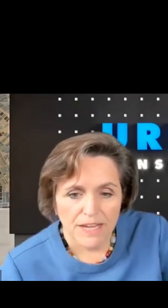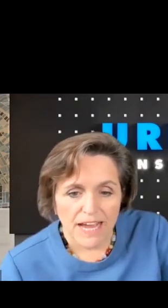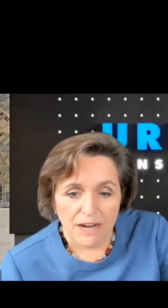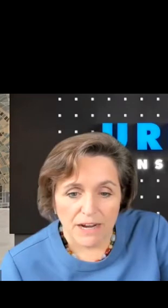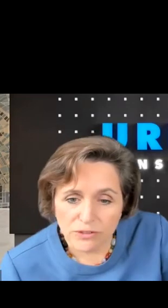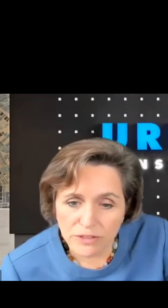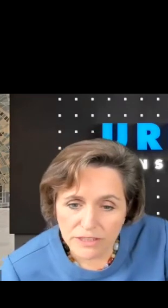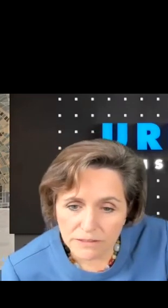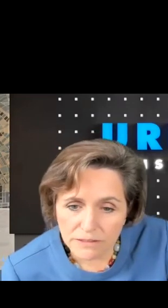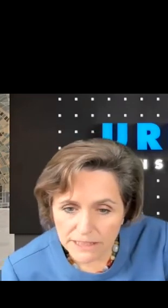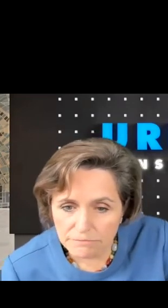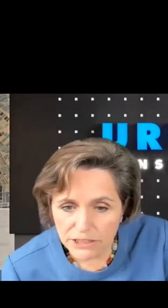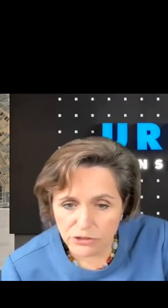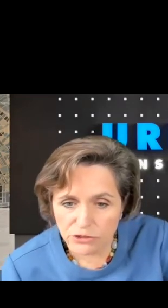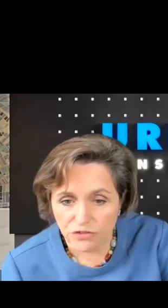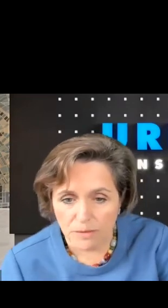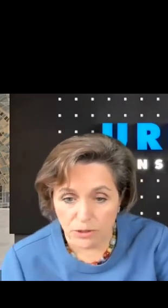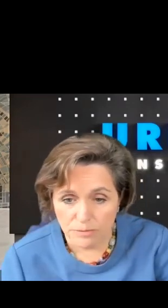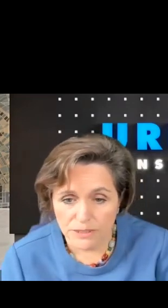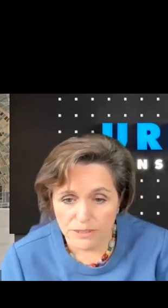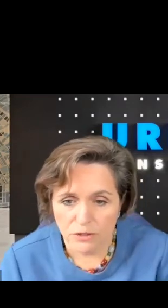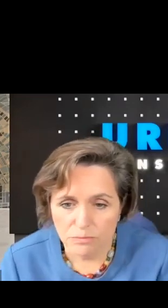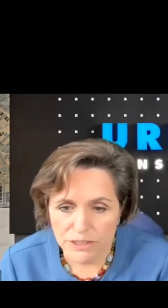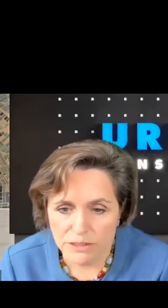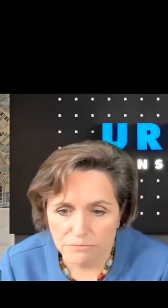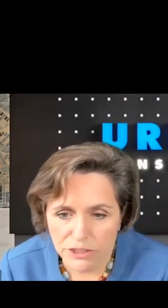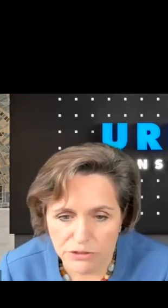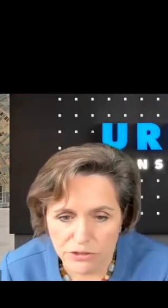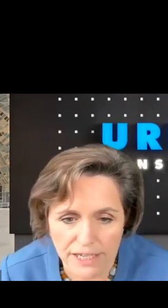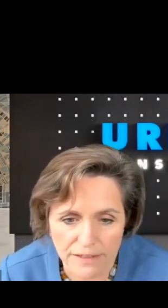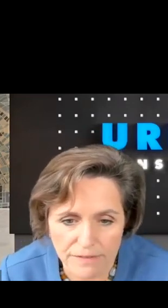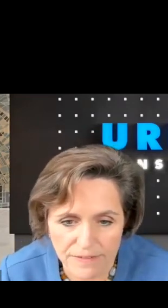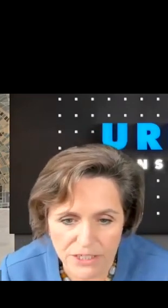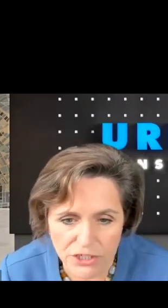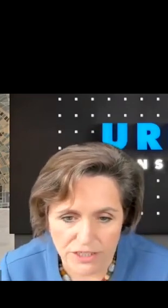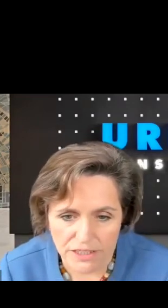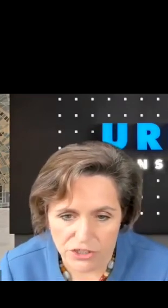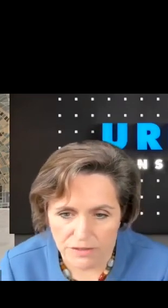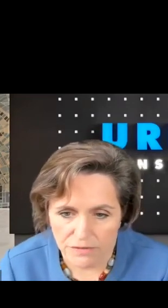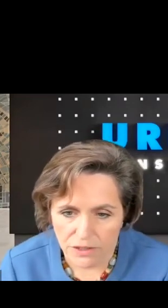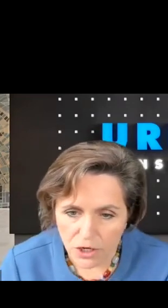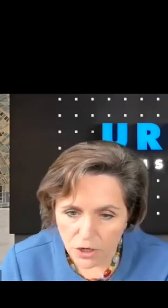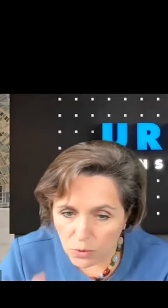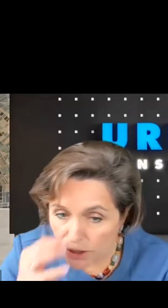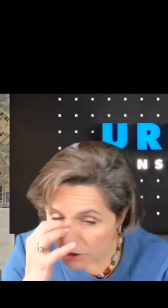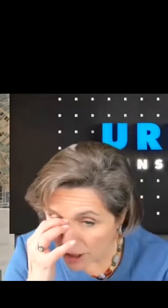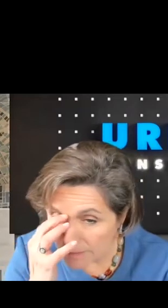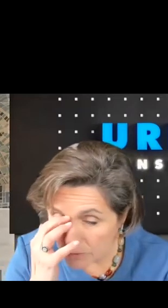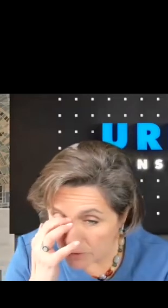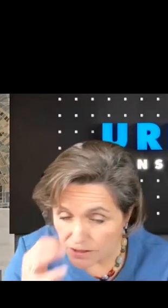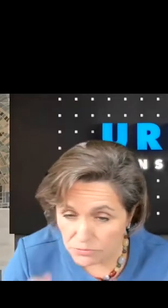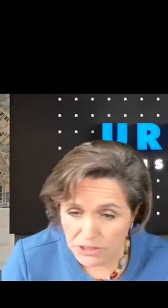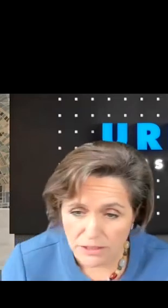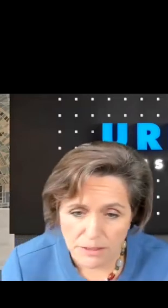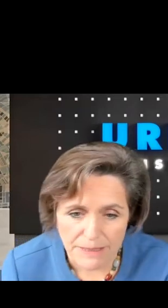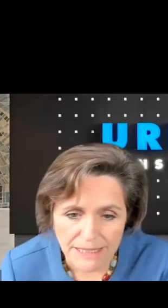Vermont. And we're also going to see research from Urban's own Prison Research and Innovation Initiative. We're